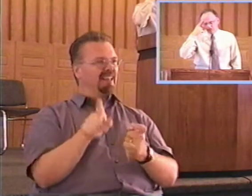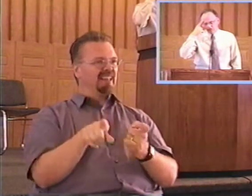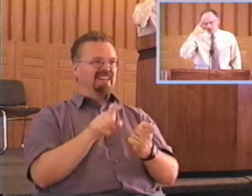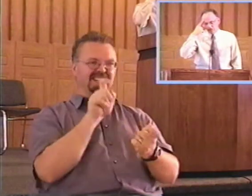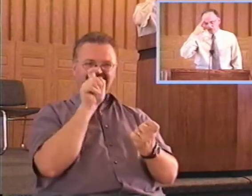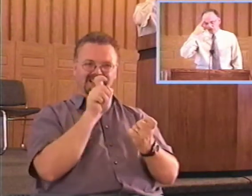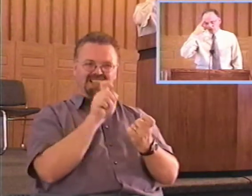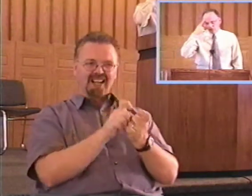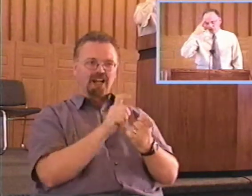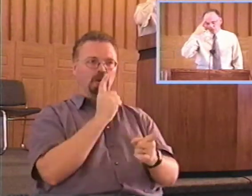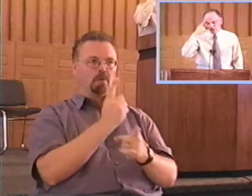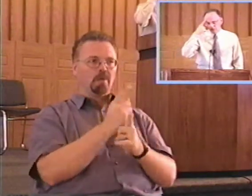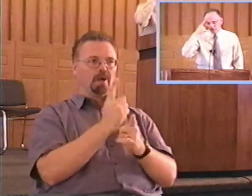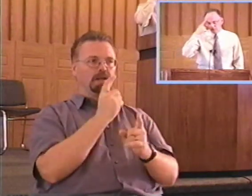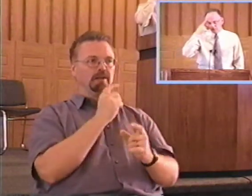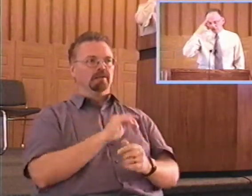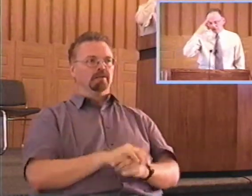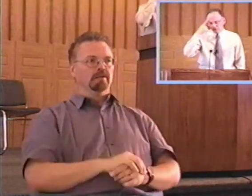it.